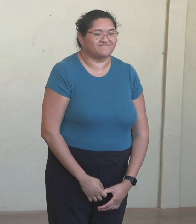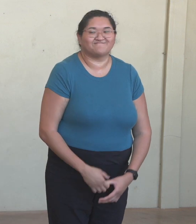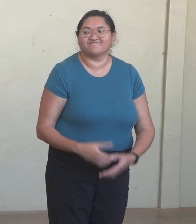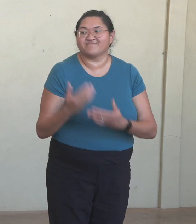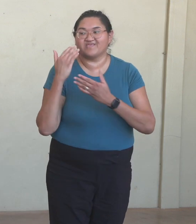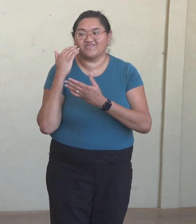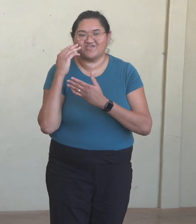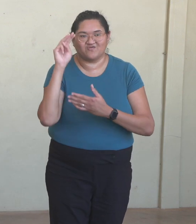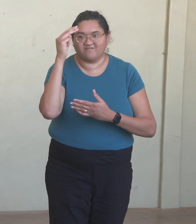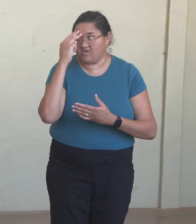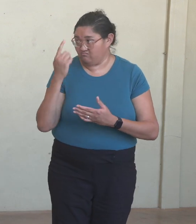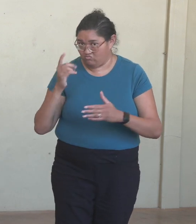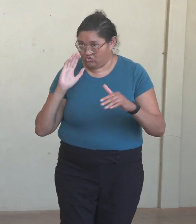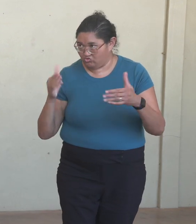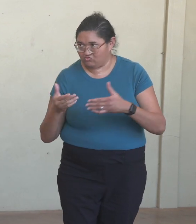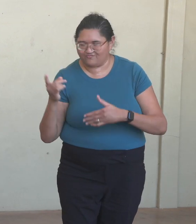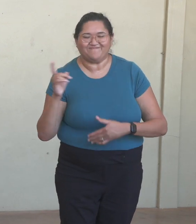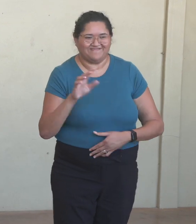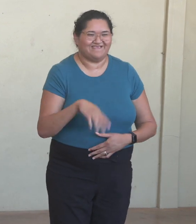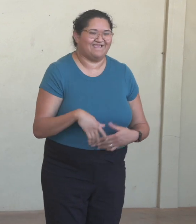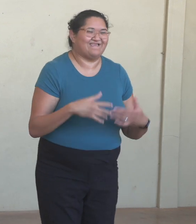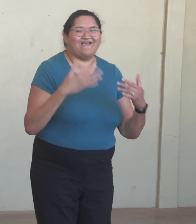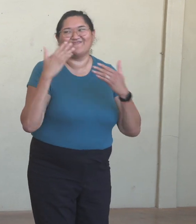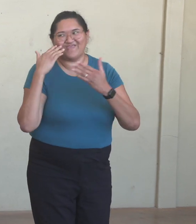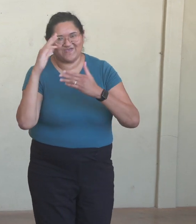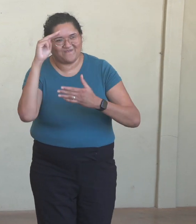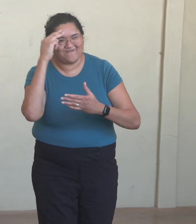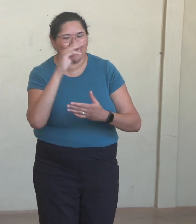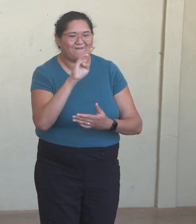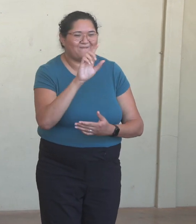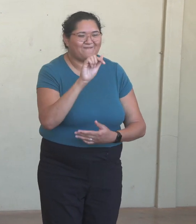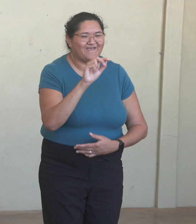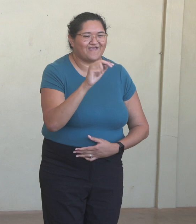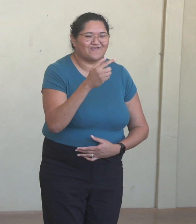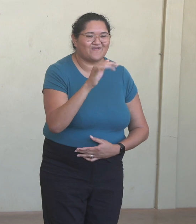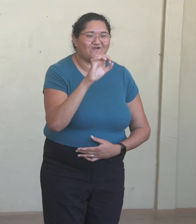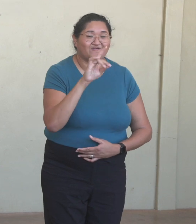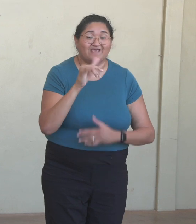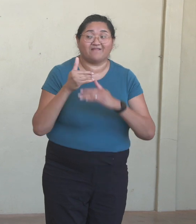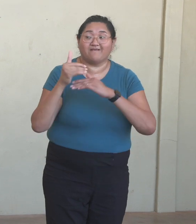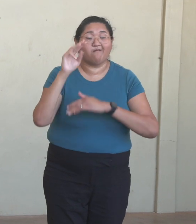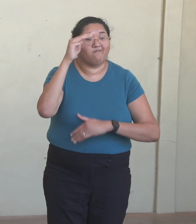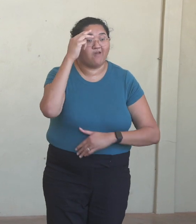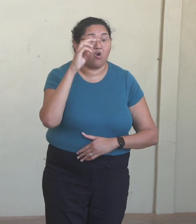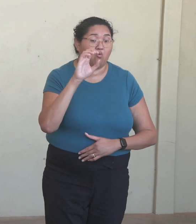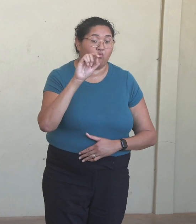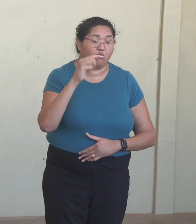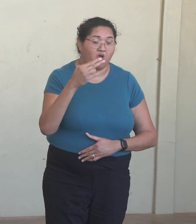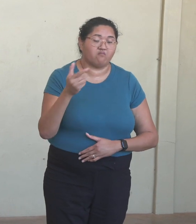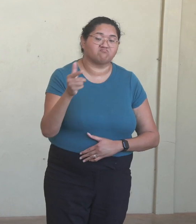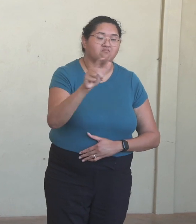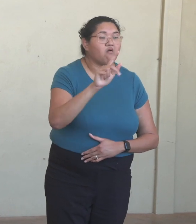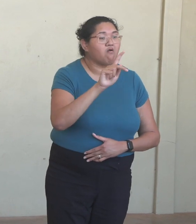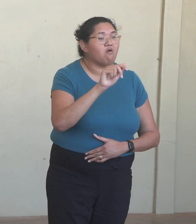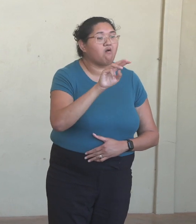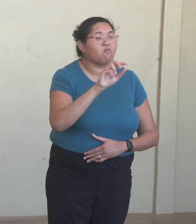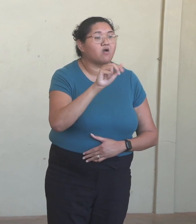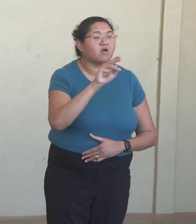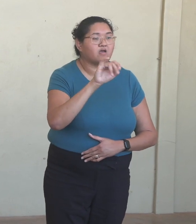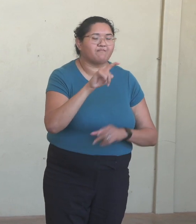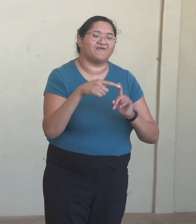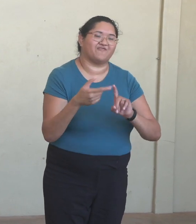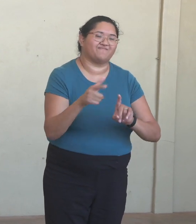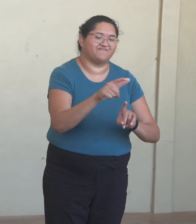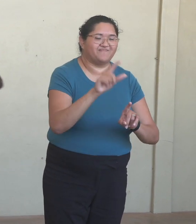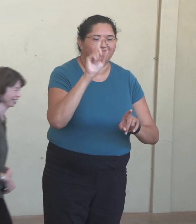Thank you, Mayor. You're going to introduce? Thank you, Mayor Blangiardi. We'll call Mayor Roth up next, followed by Mayor Kawakami, and then Lieutenant Sylvia